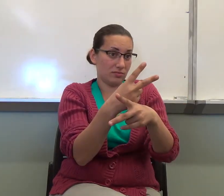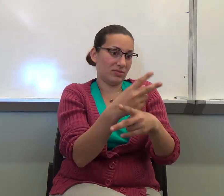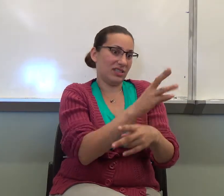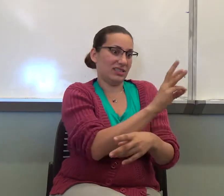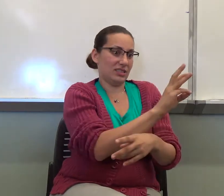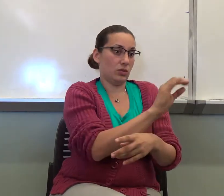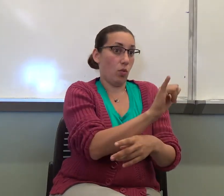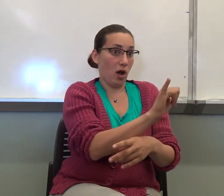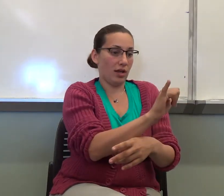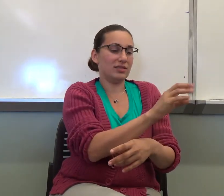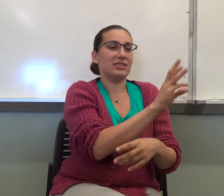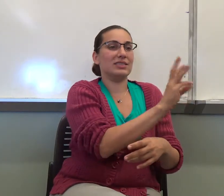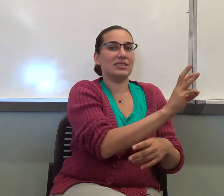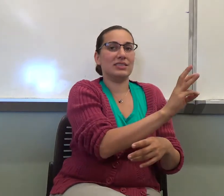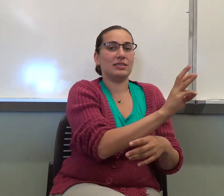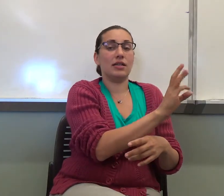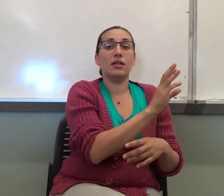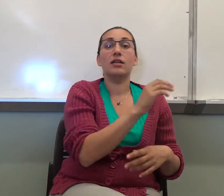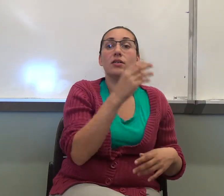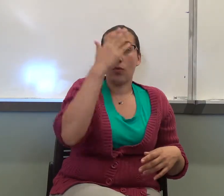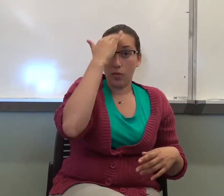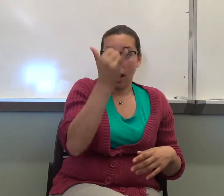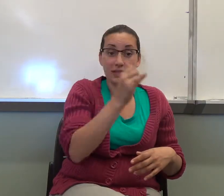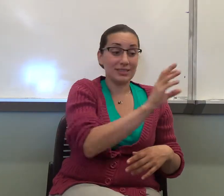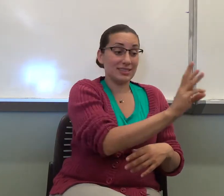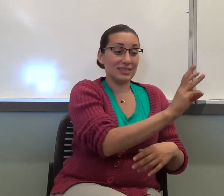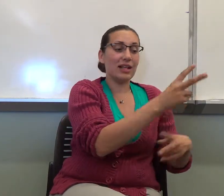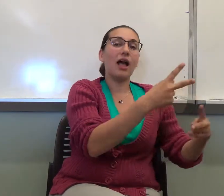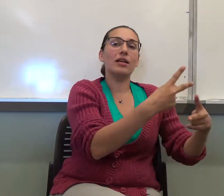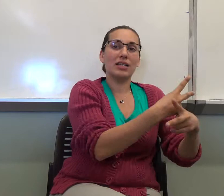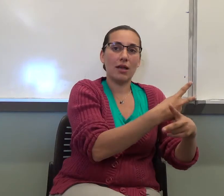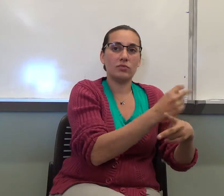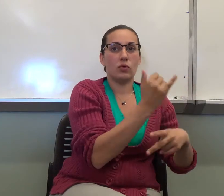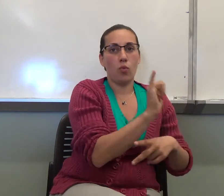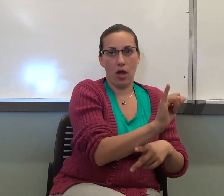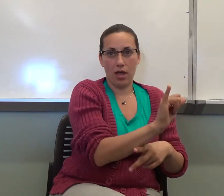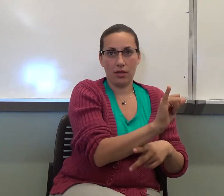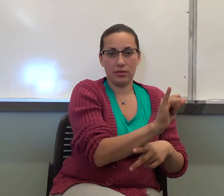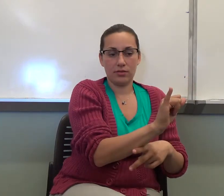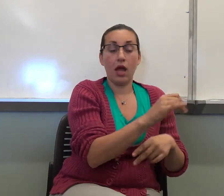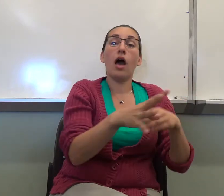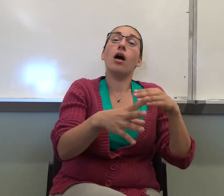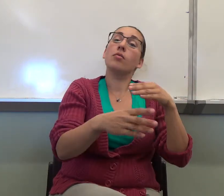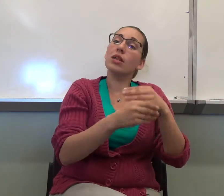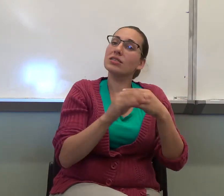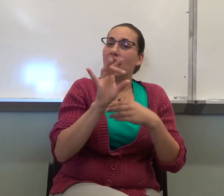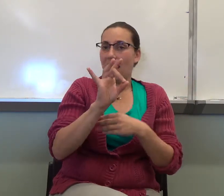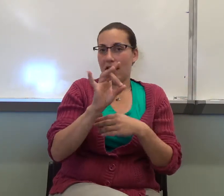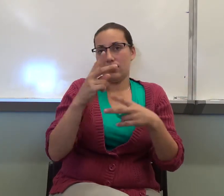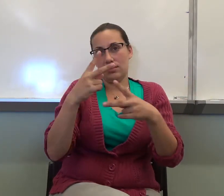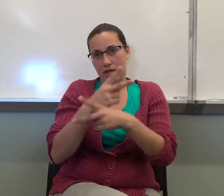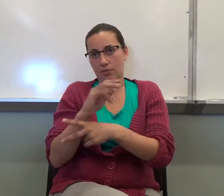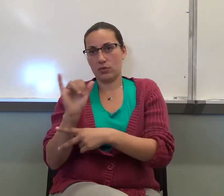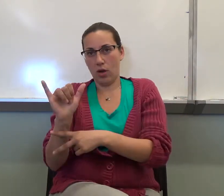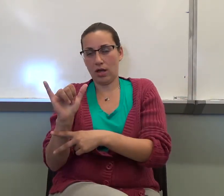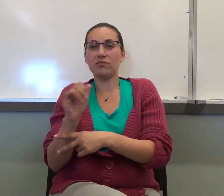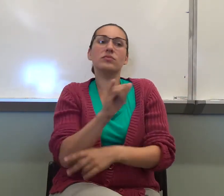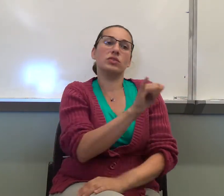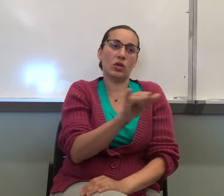two terms, you can pull it out. And the common factor in this case is A. That's